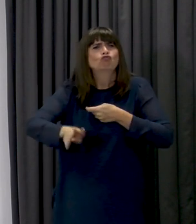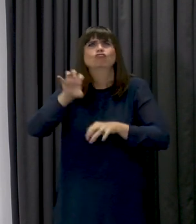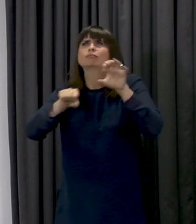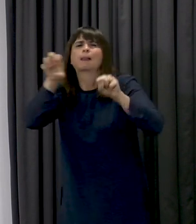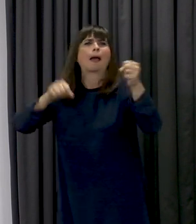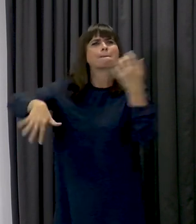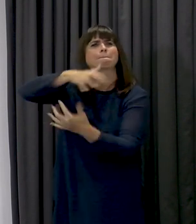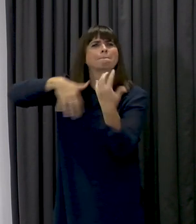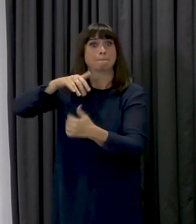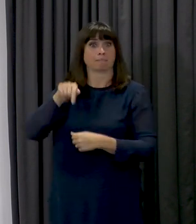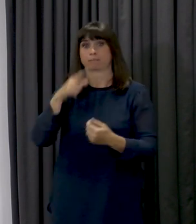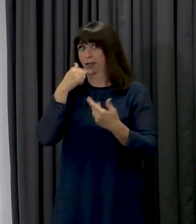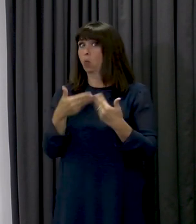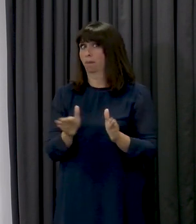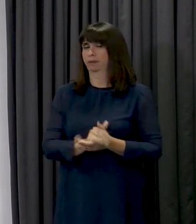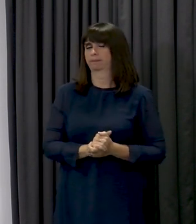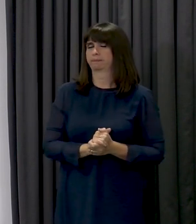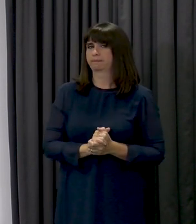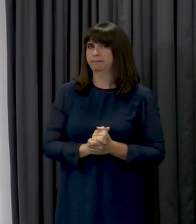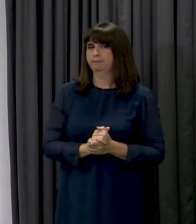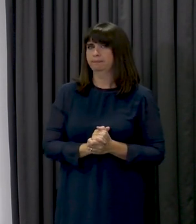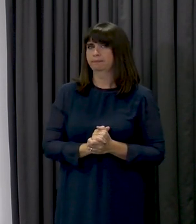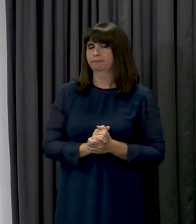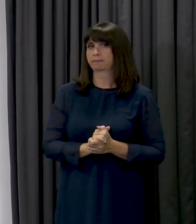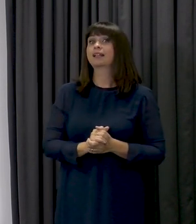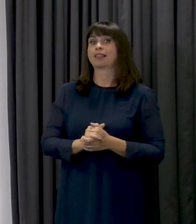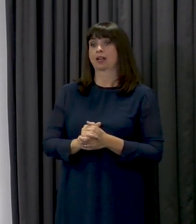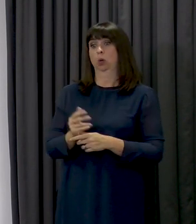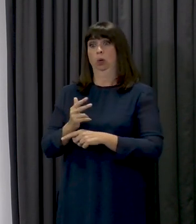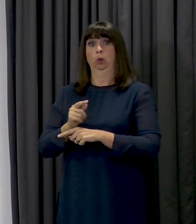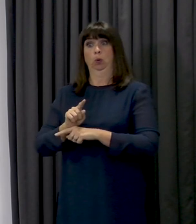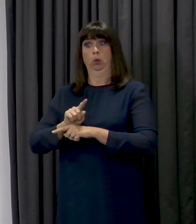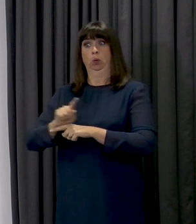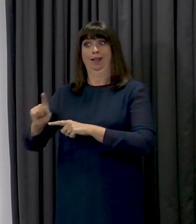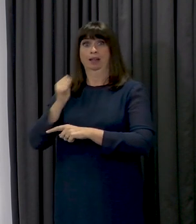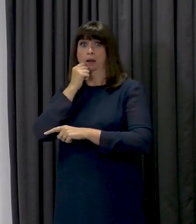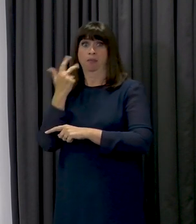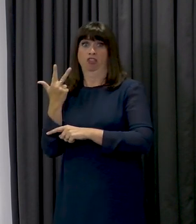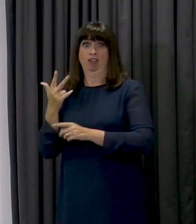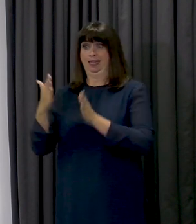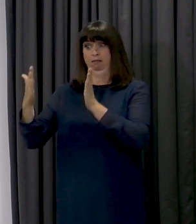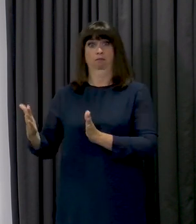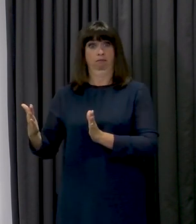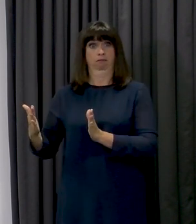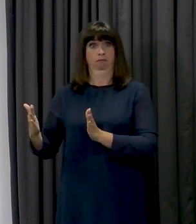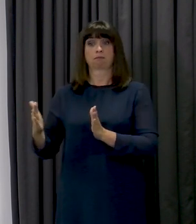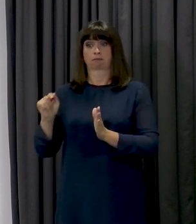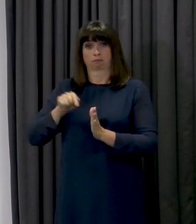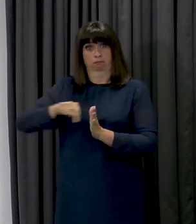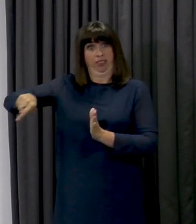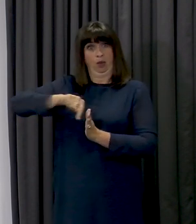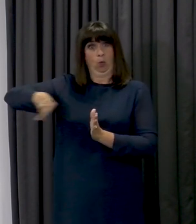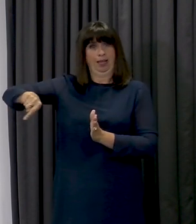areas. That takes us to the third week of the current cycle, and we continue